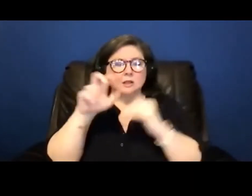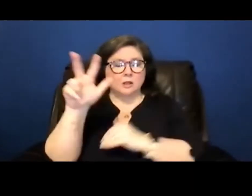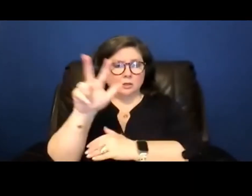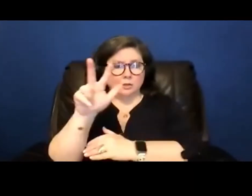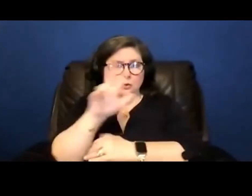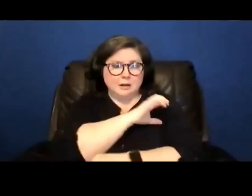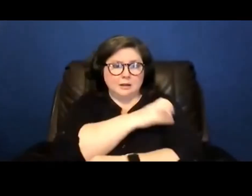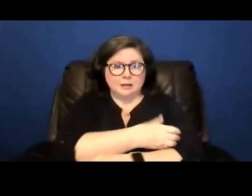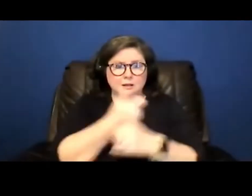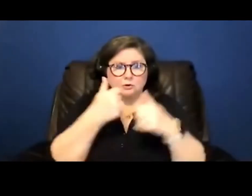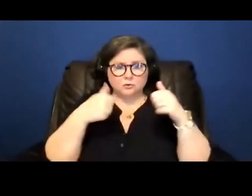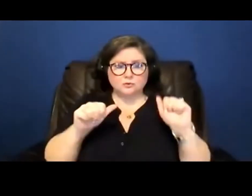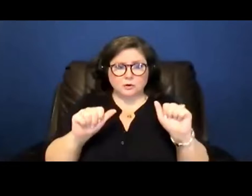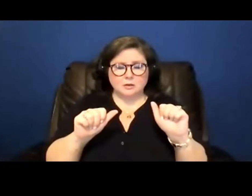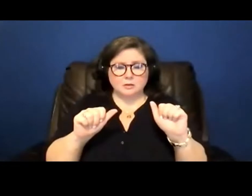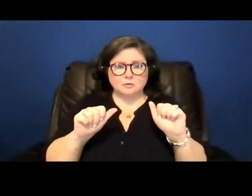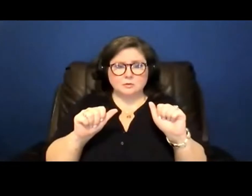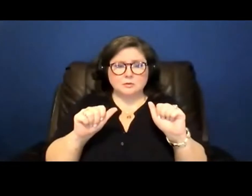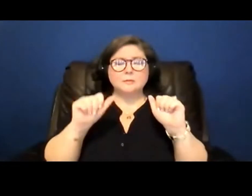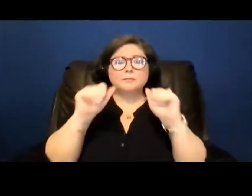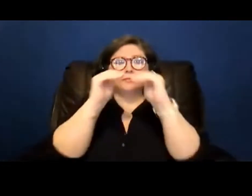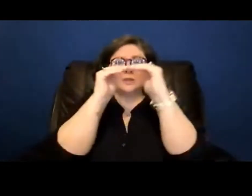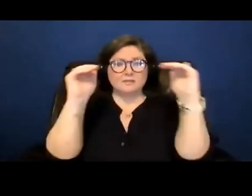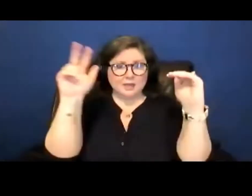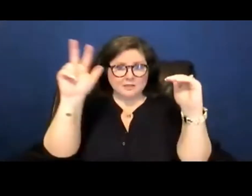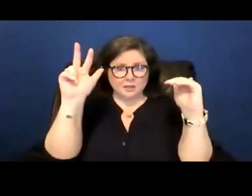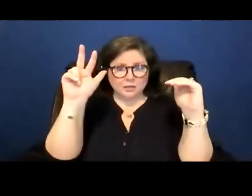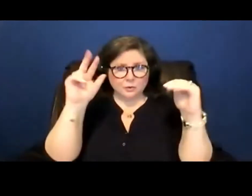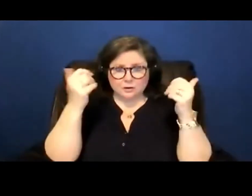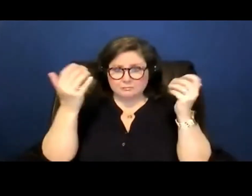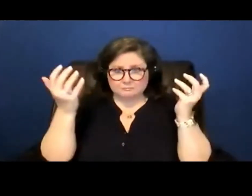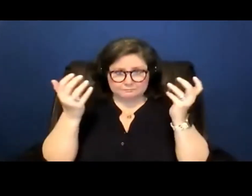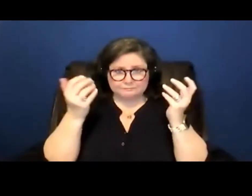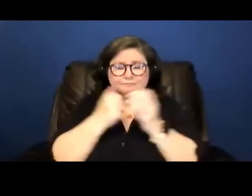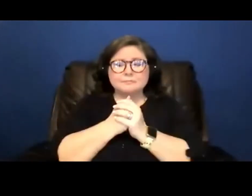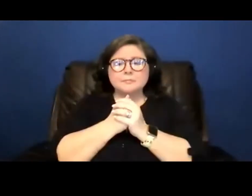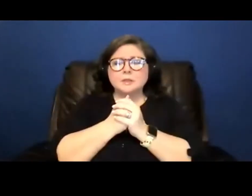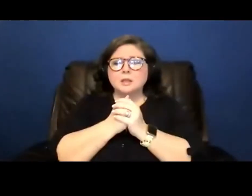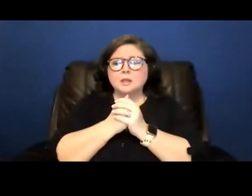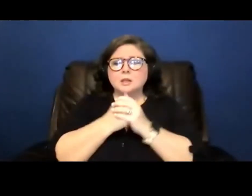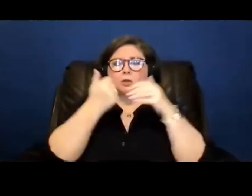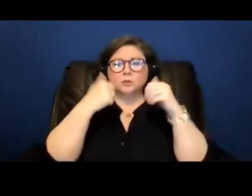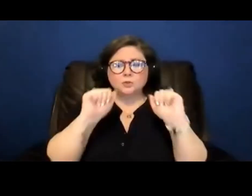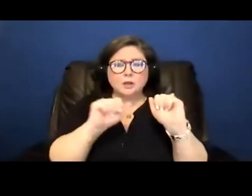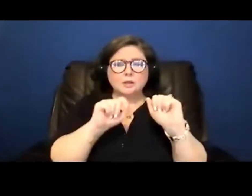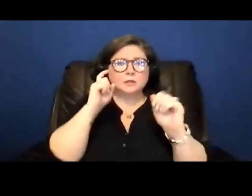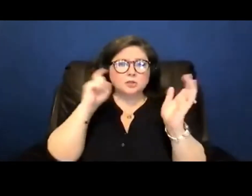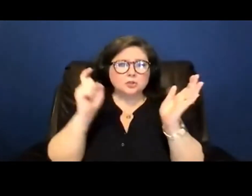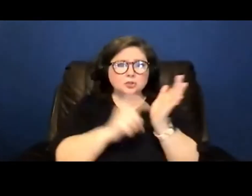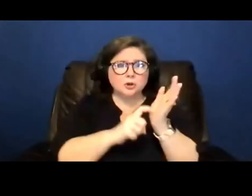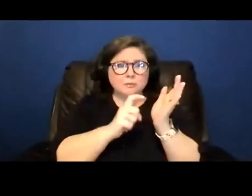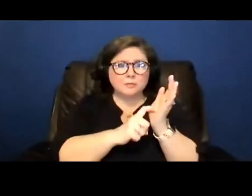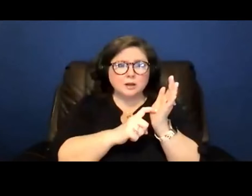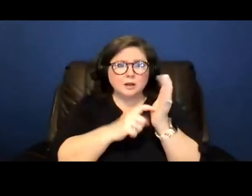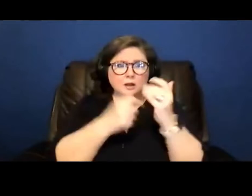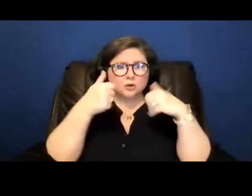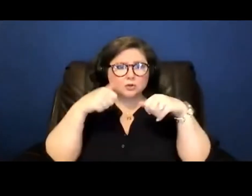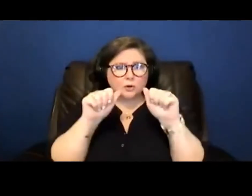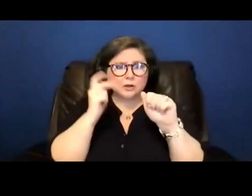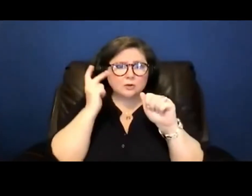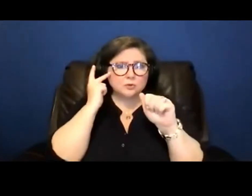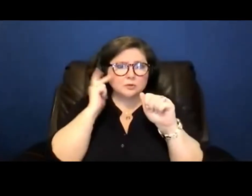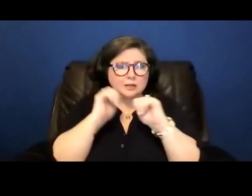trial. Phase 3 clinical trials are trials that are really the determining trial to see